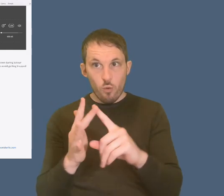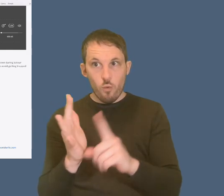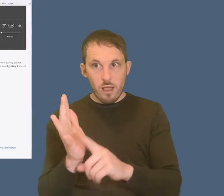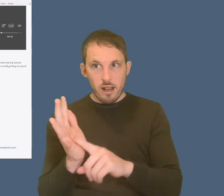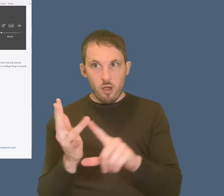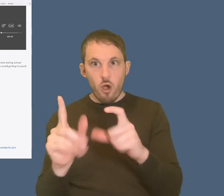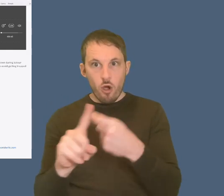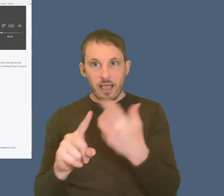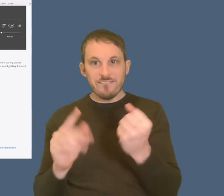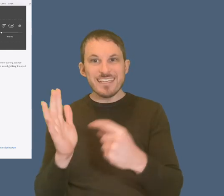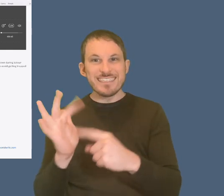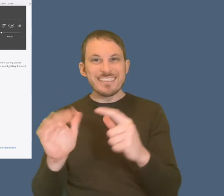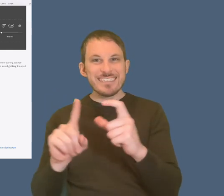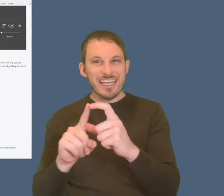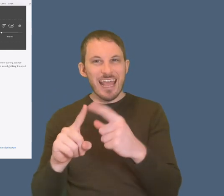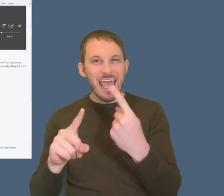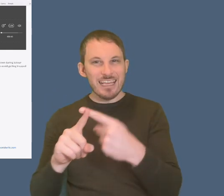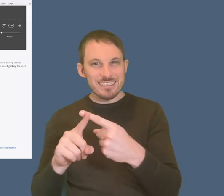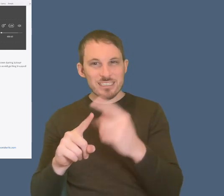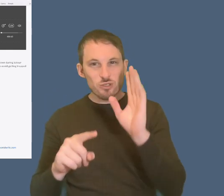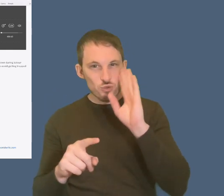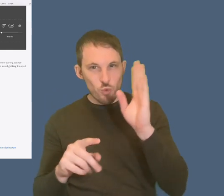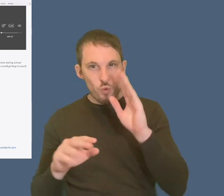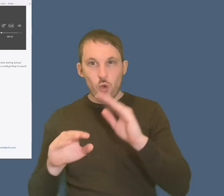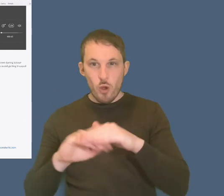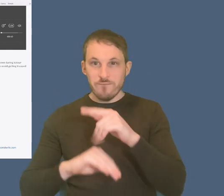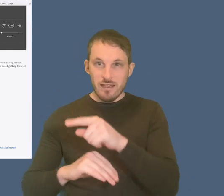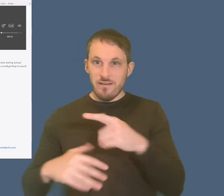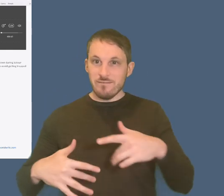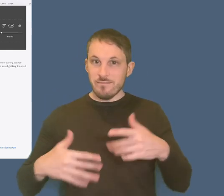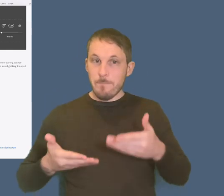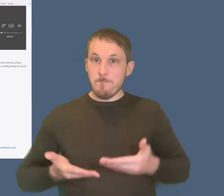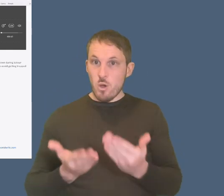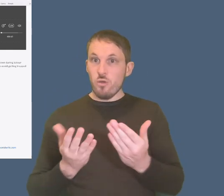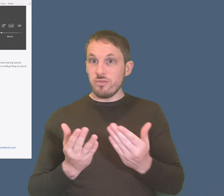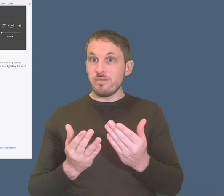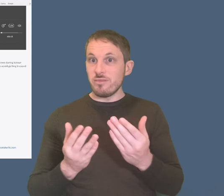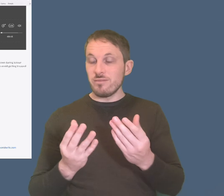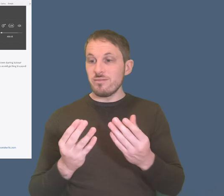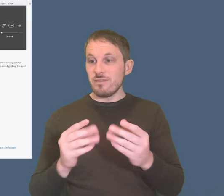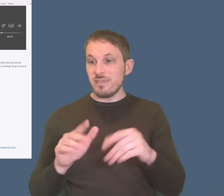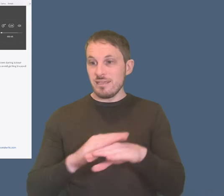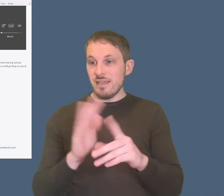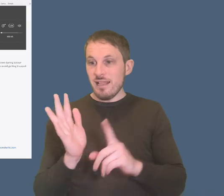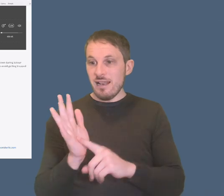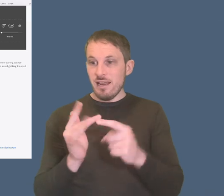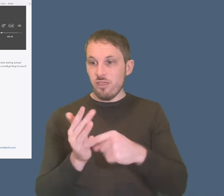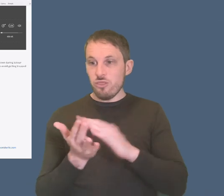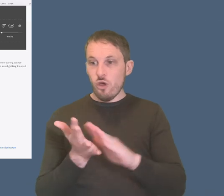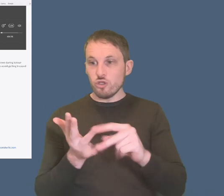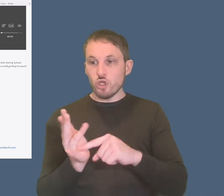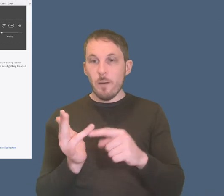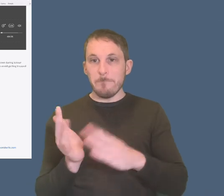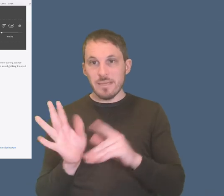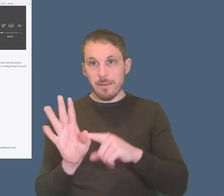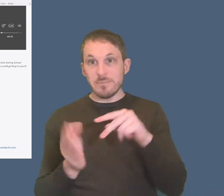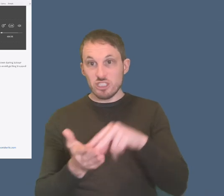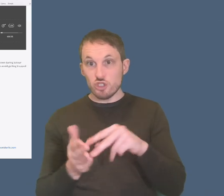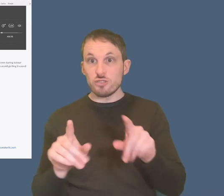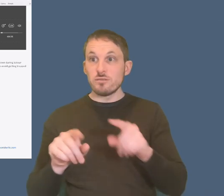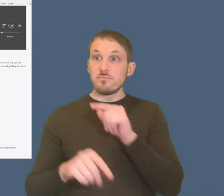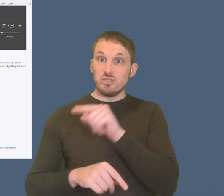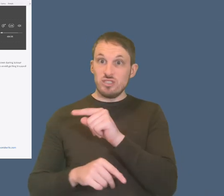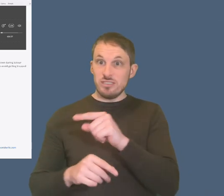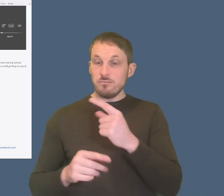providers to understand what it feels like to be in stirrups. She does it obviously fully clothed, but she encourages care